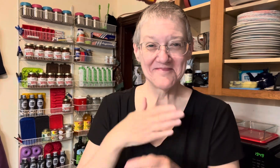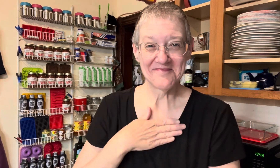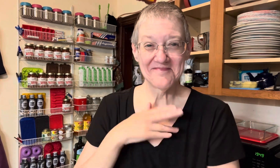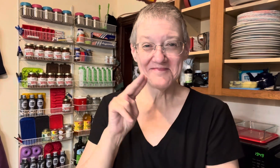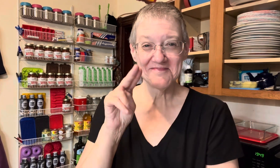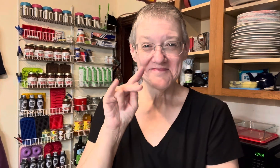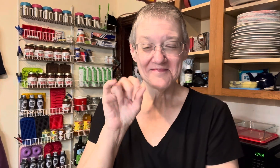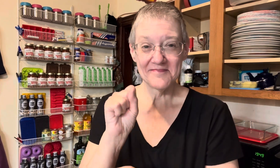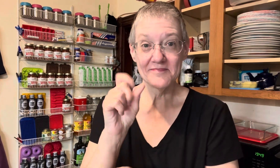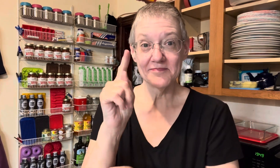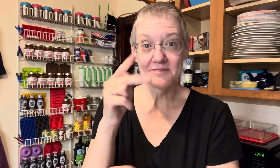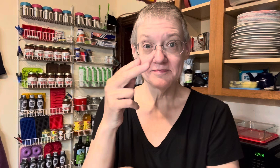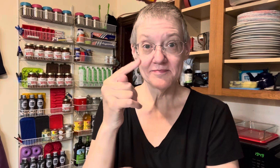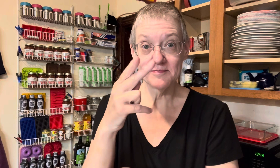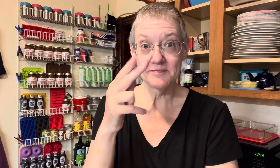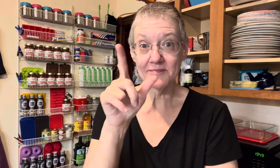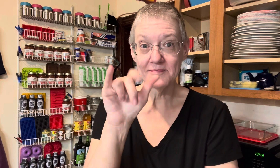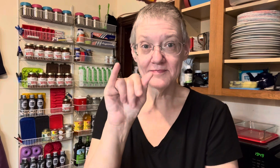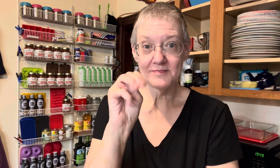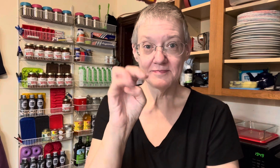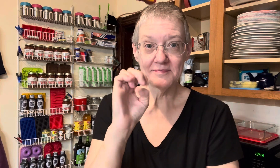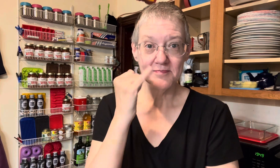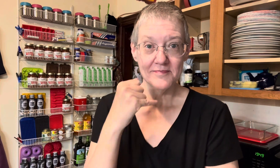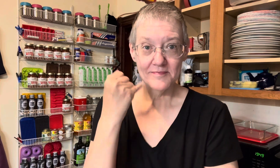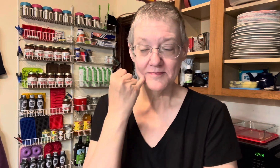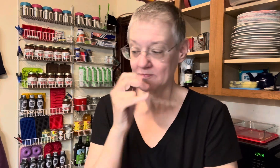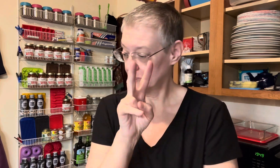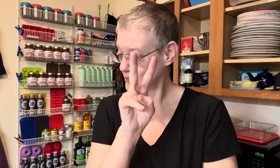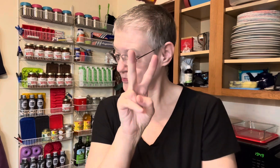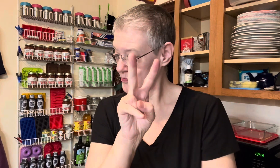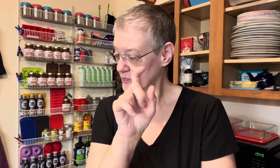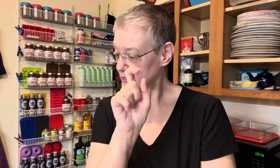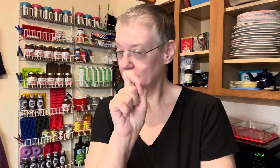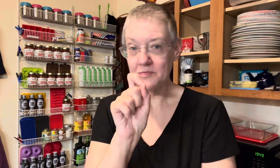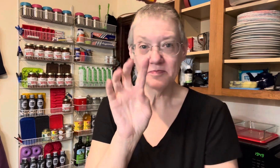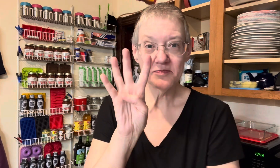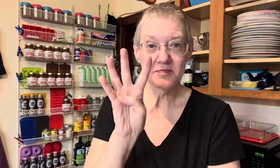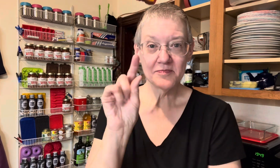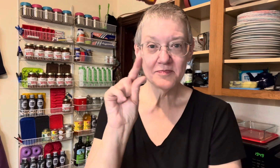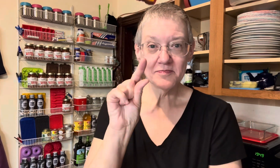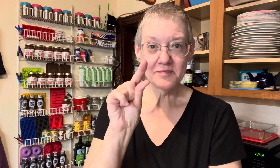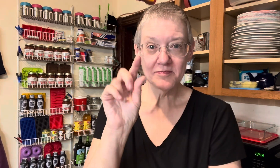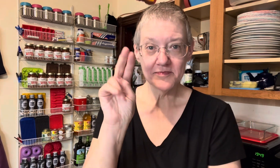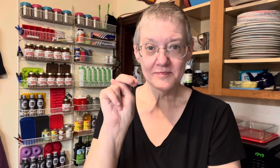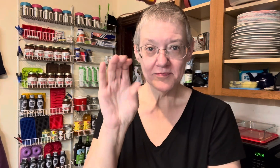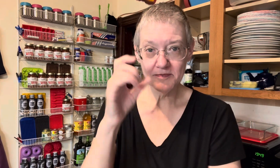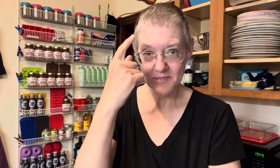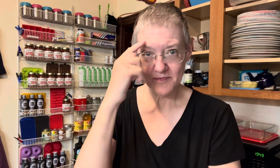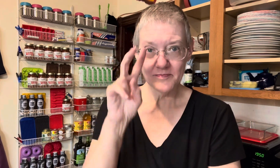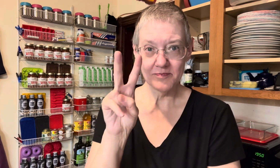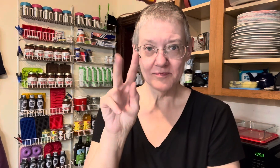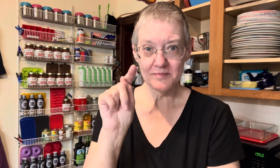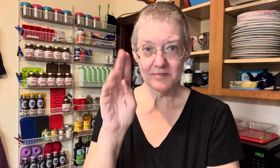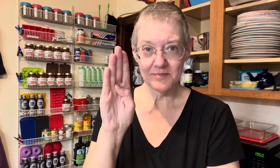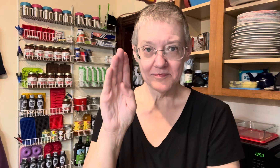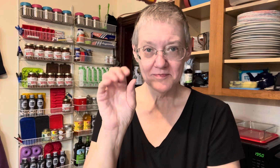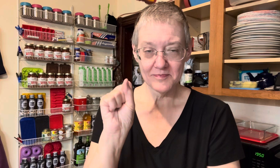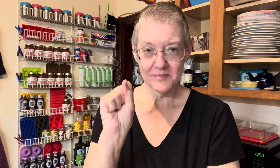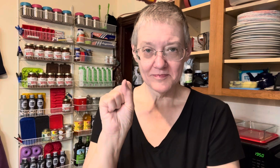Thursday, check my notes again. Thursday is lime juice, which is 2.4 grams of net carbs for 2